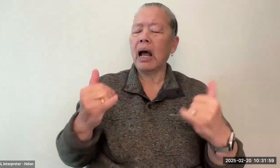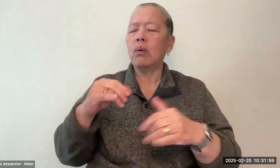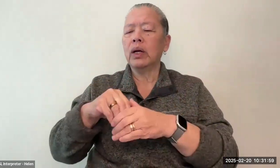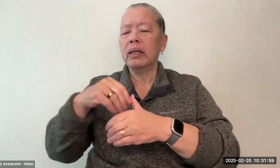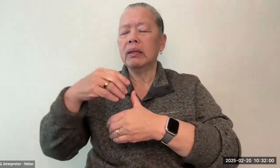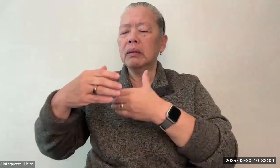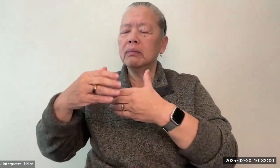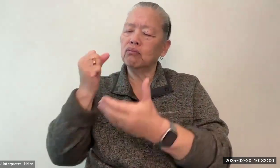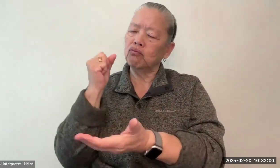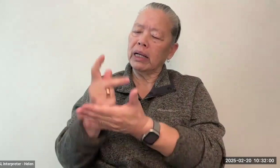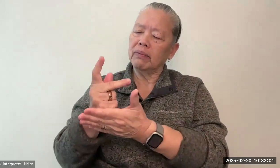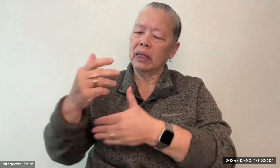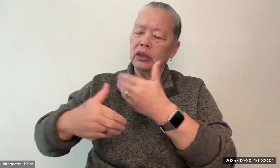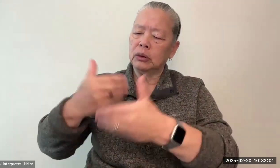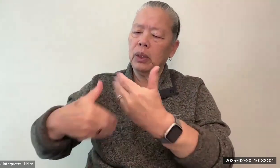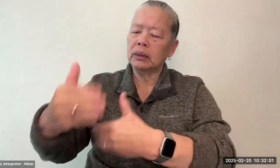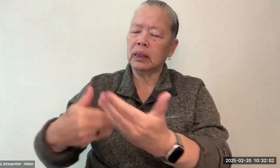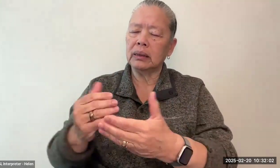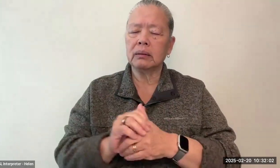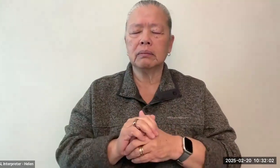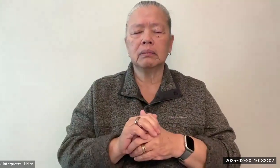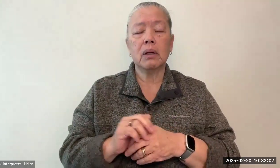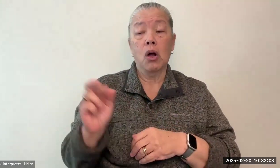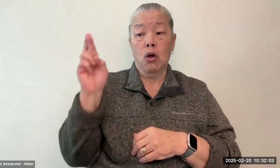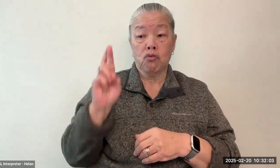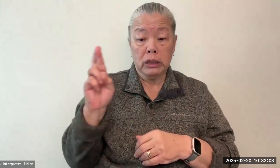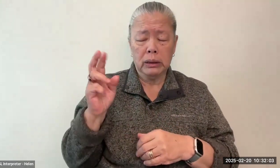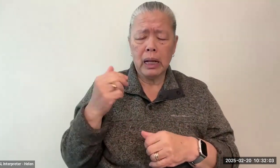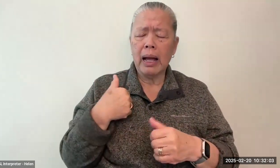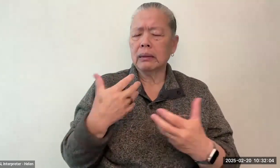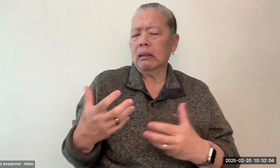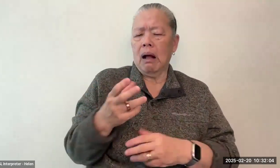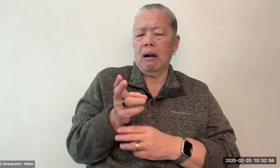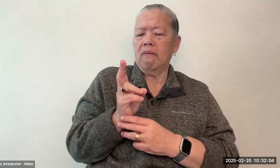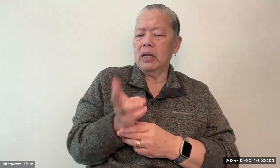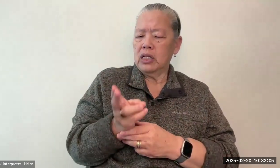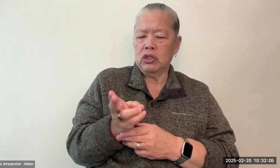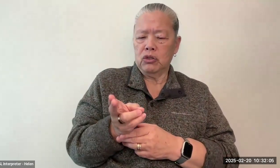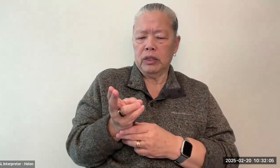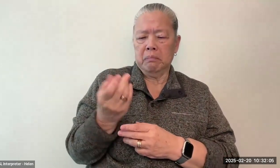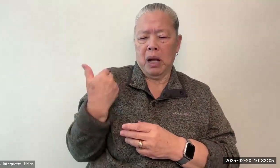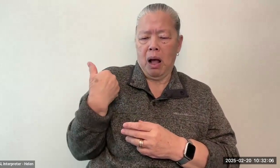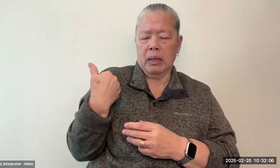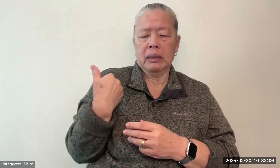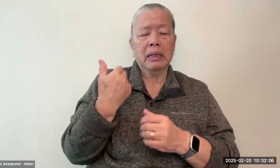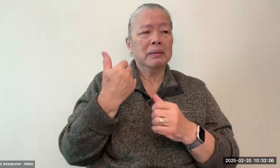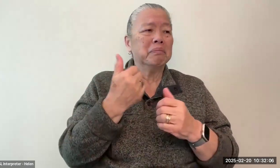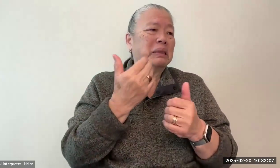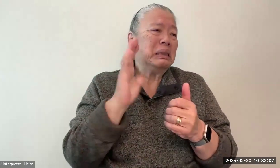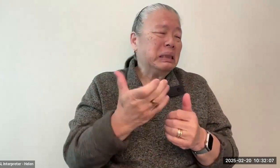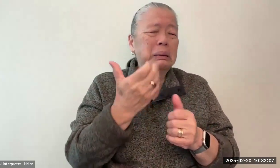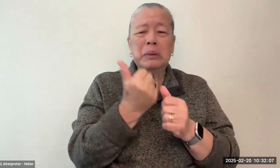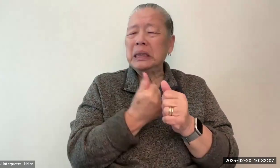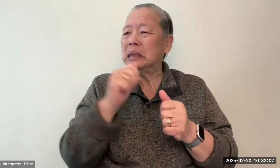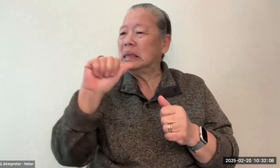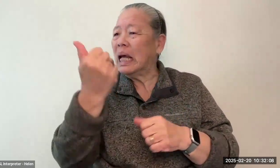process. So, regionalization has lots of historical precedents. Every few decades throughout the life